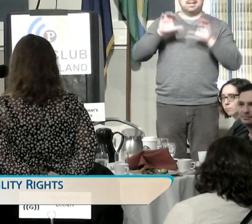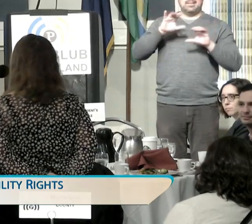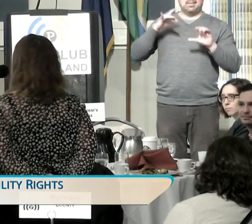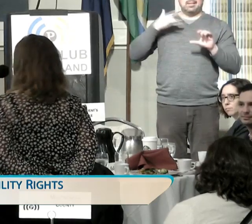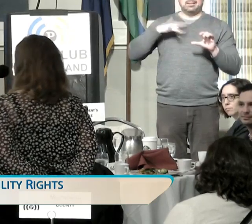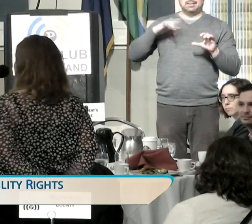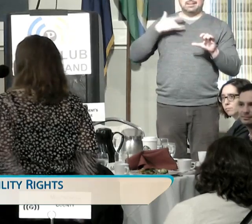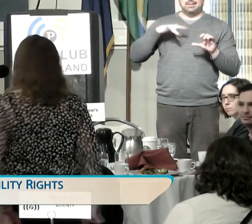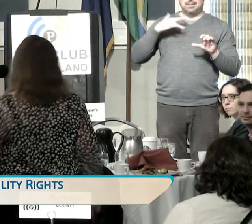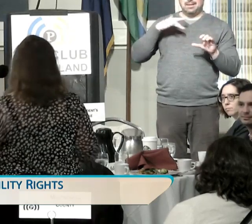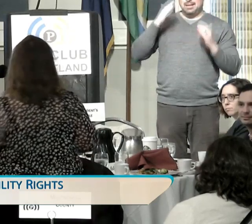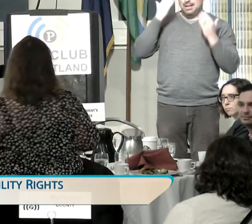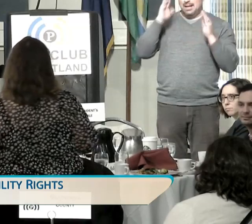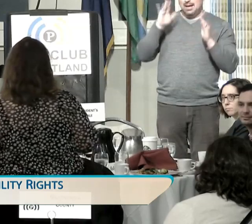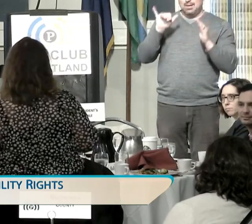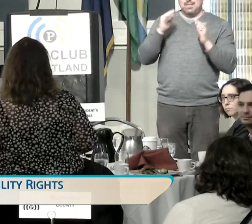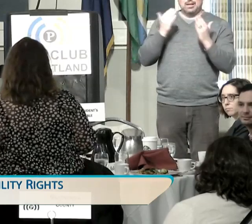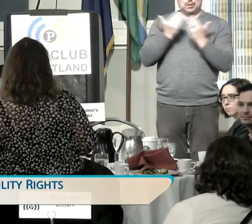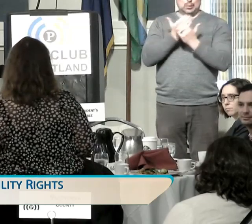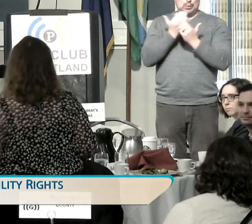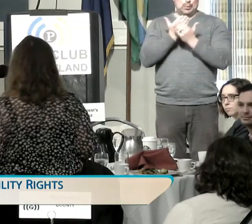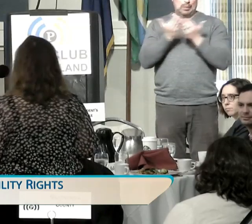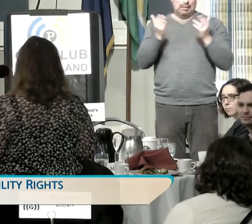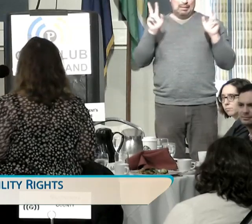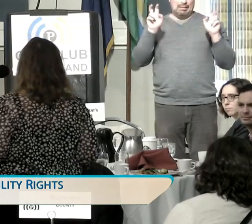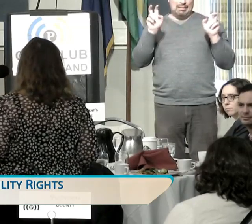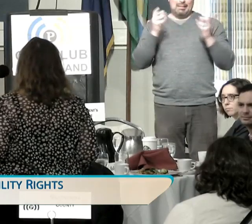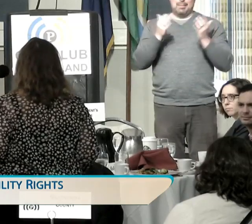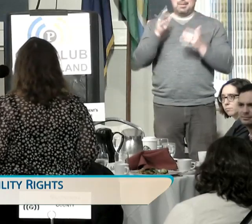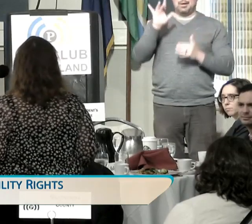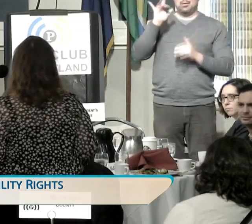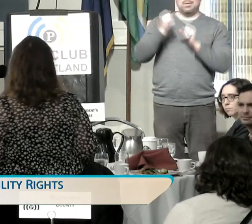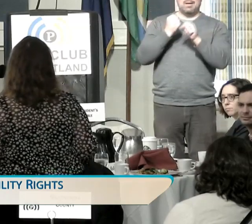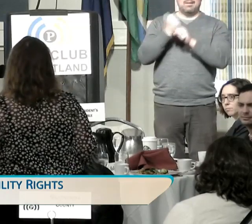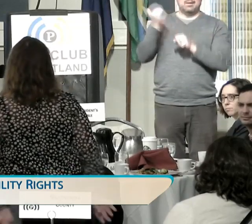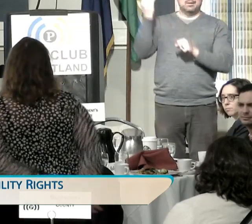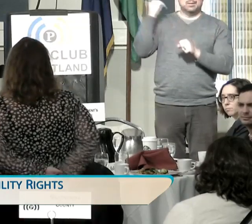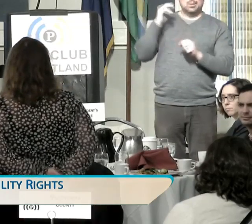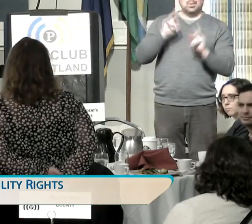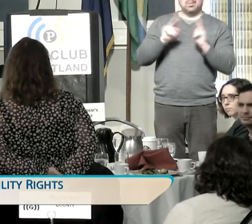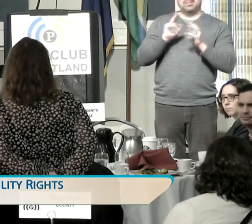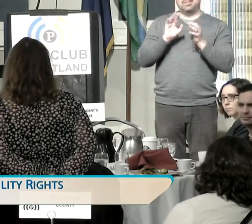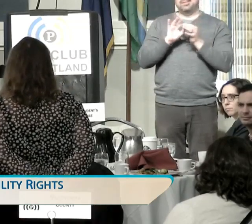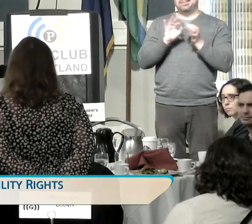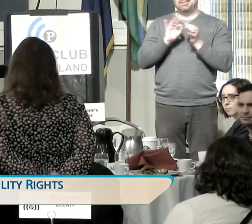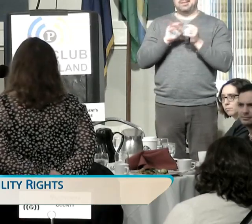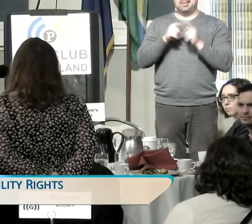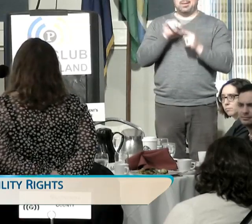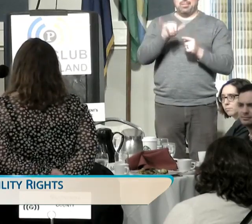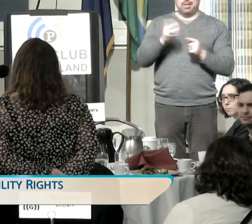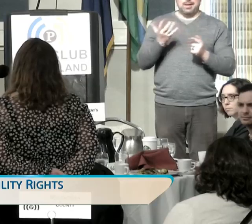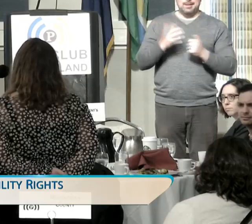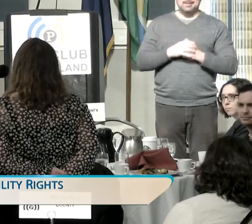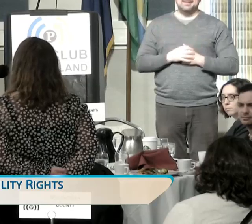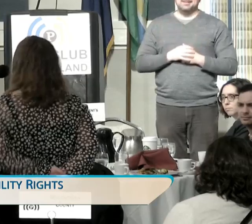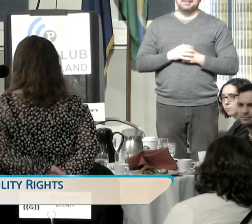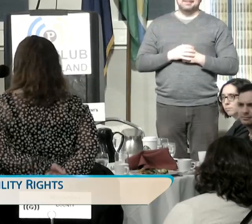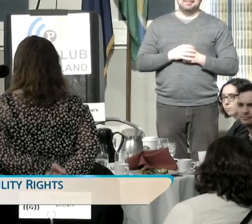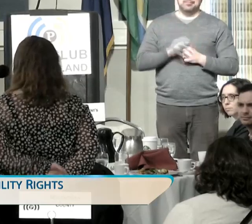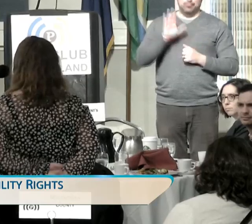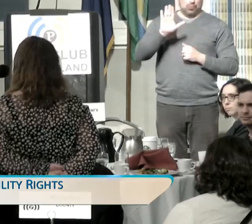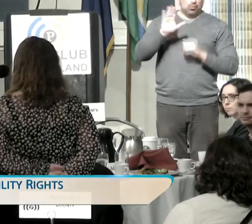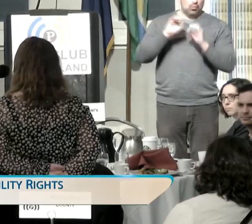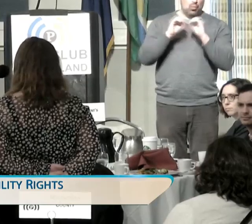I don't know if that's kind of a new thing. I think maybe 25 years ago people weren't talking about it. Does